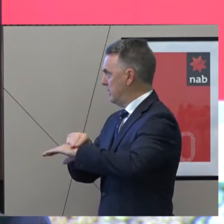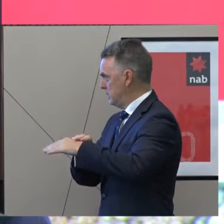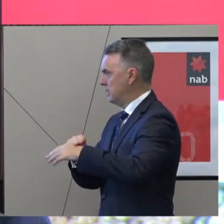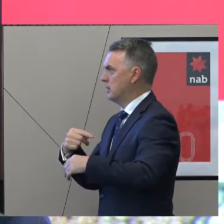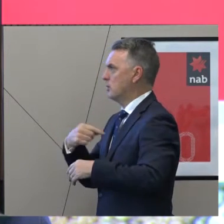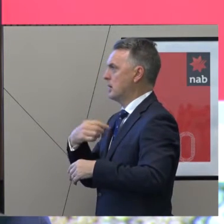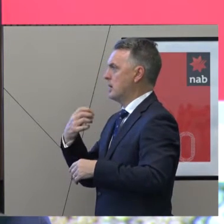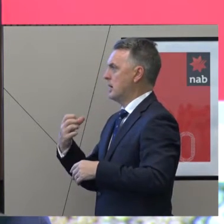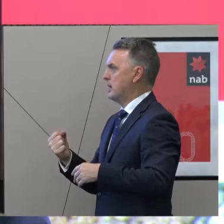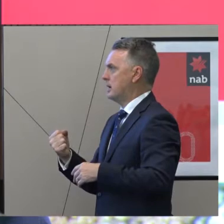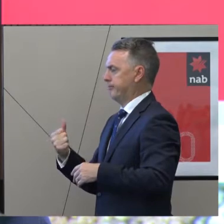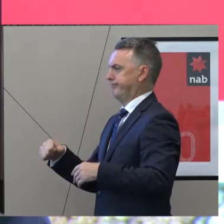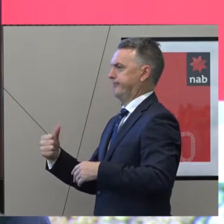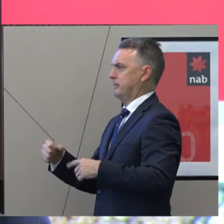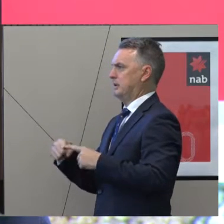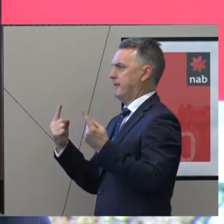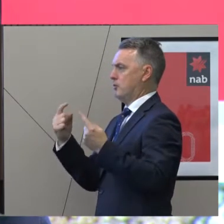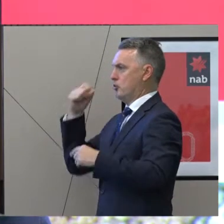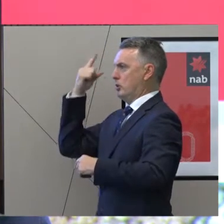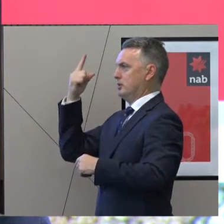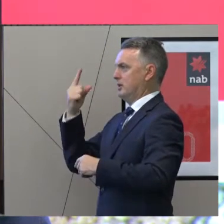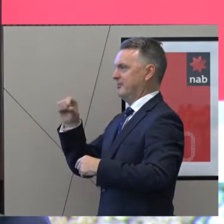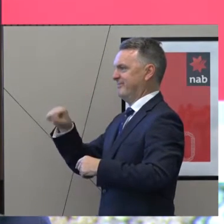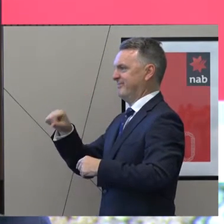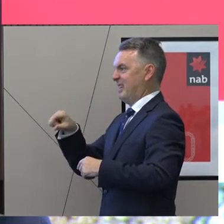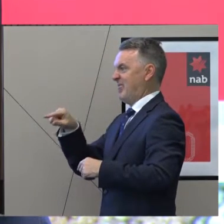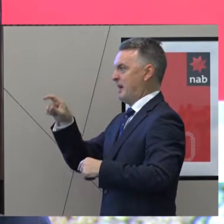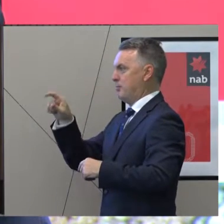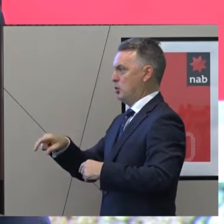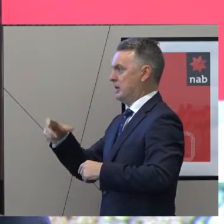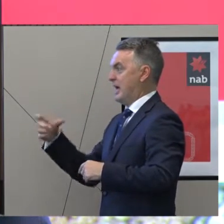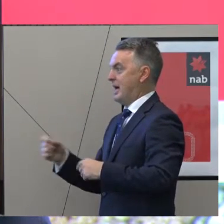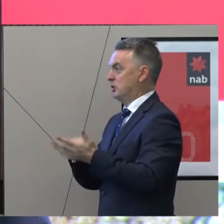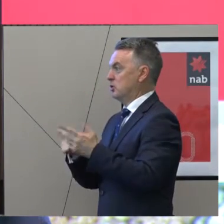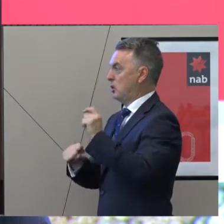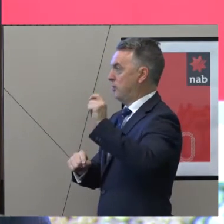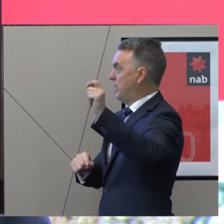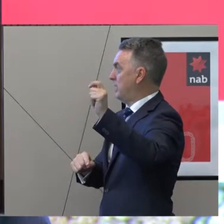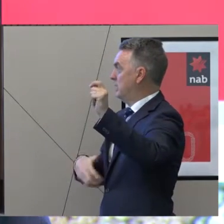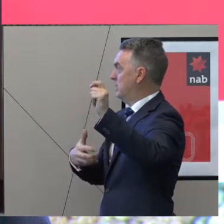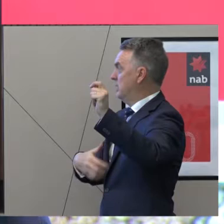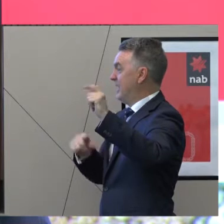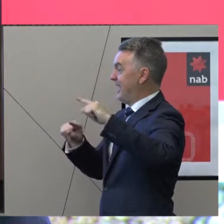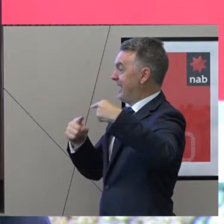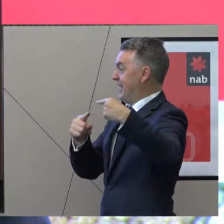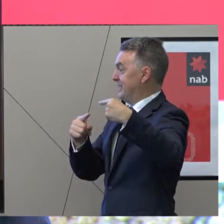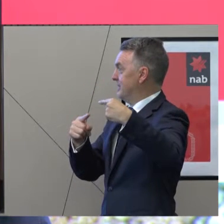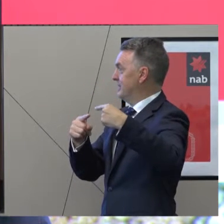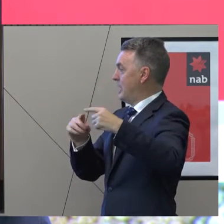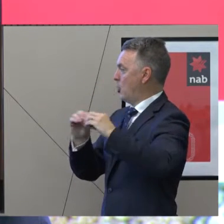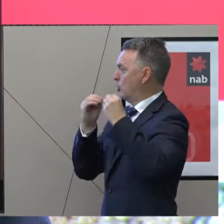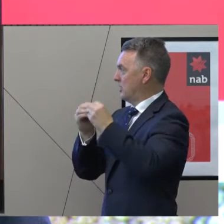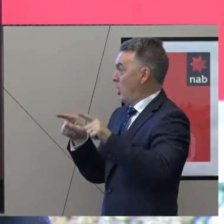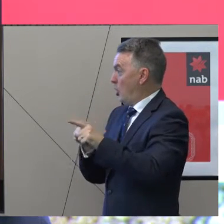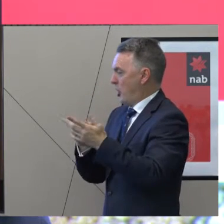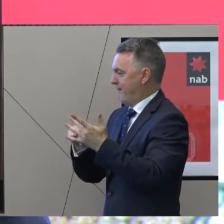is a different realisation of what it actually takes for an individual to bring a sexual harassment complaint against an organisation like VicPol.